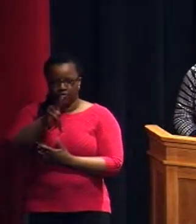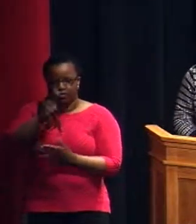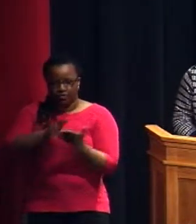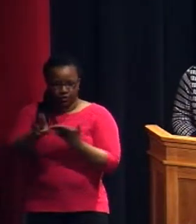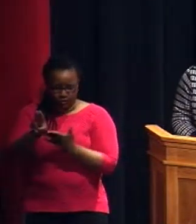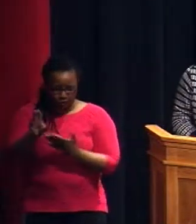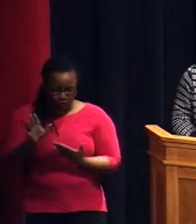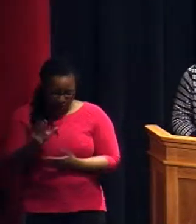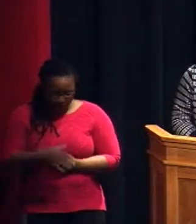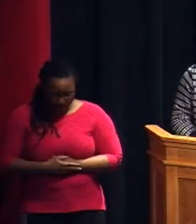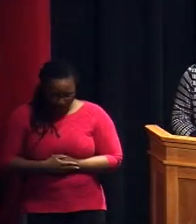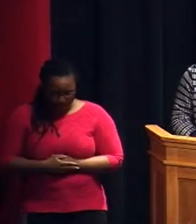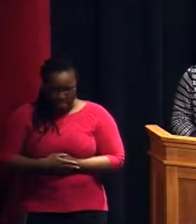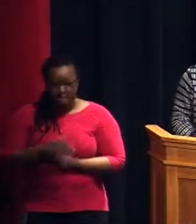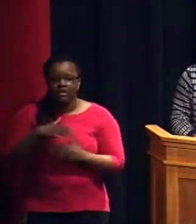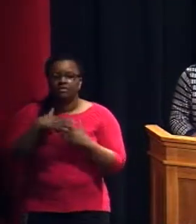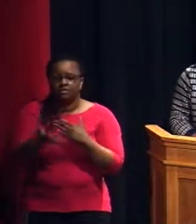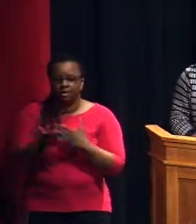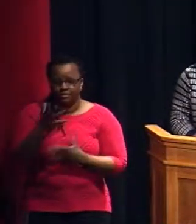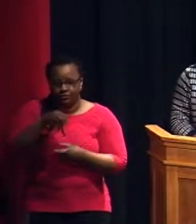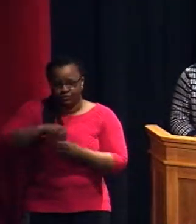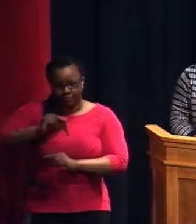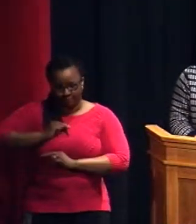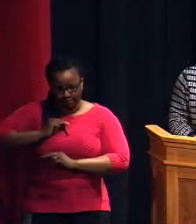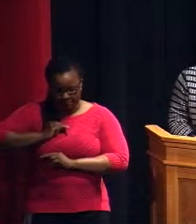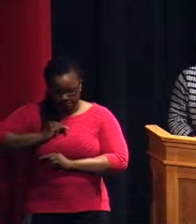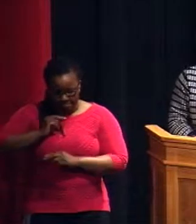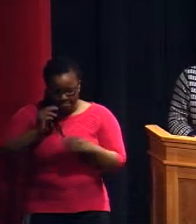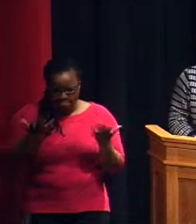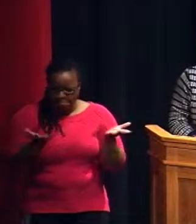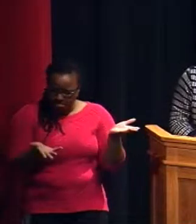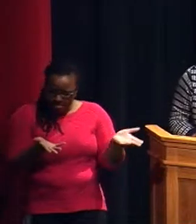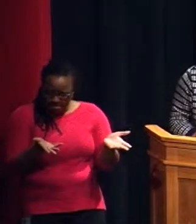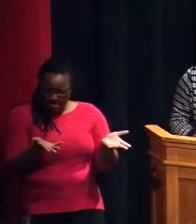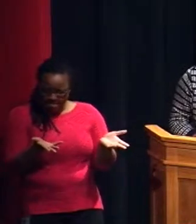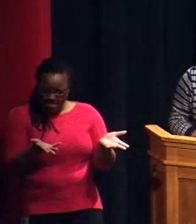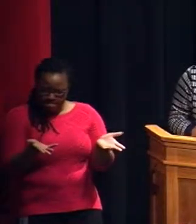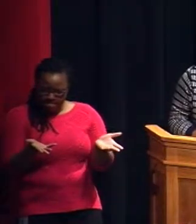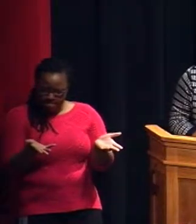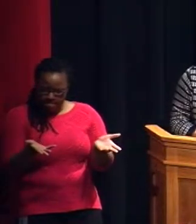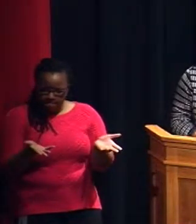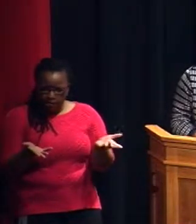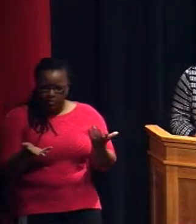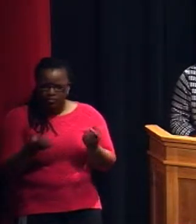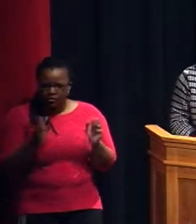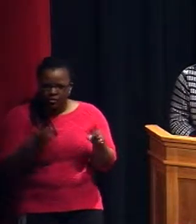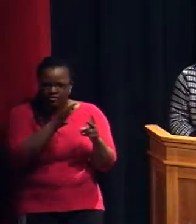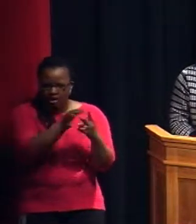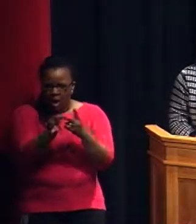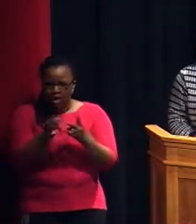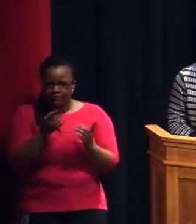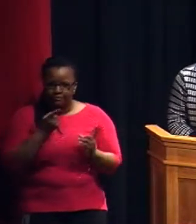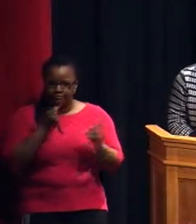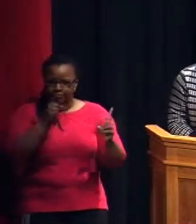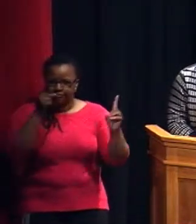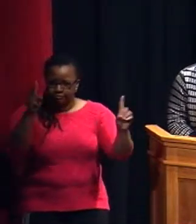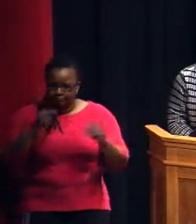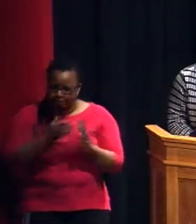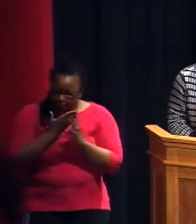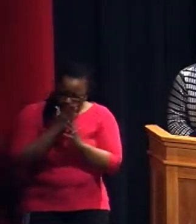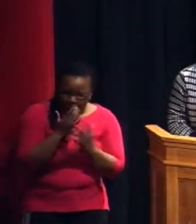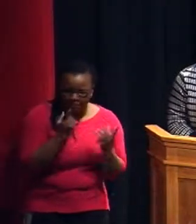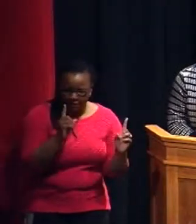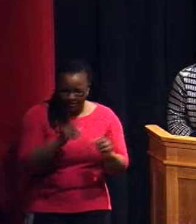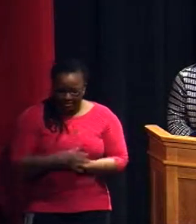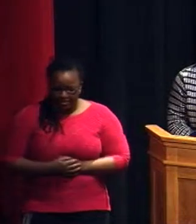but he also went to the Navy. So there are more than one way to get to where you want to be. But our